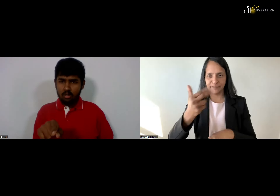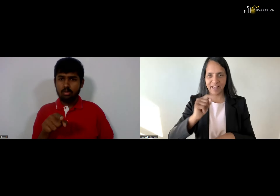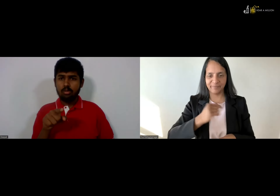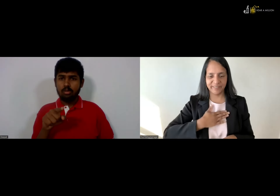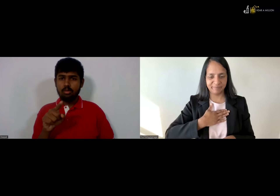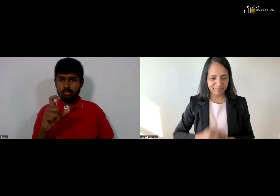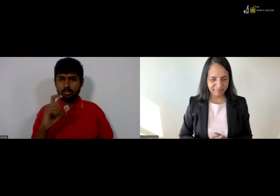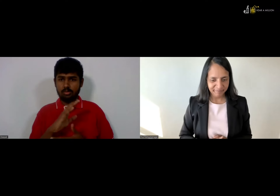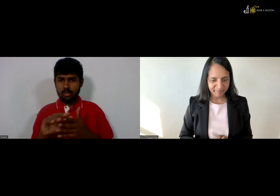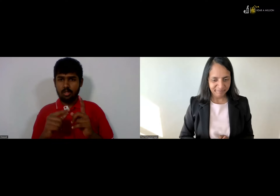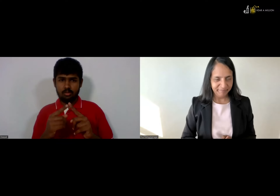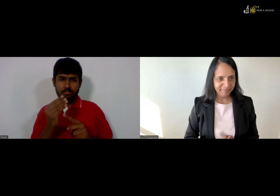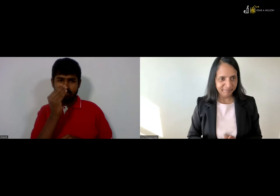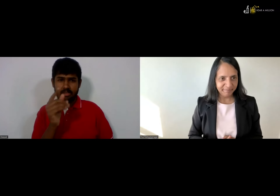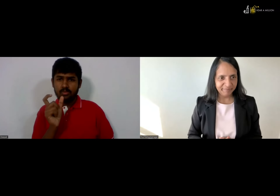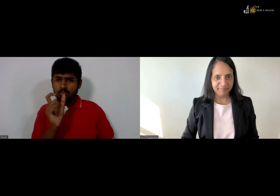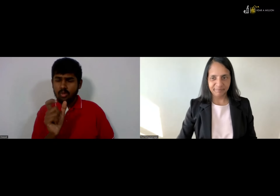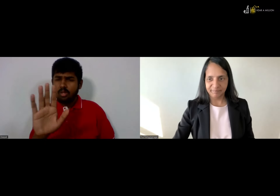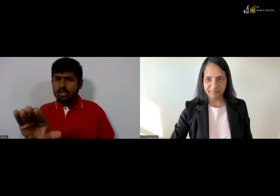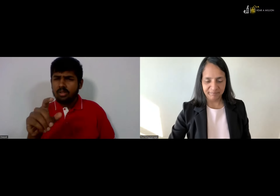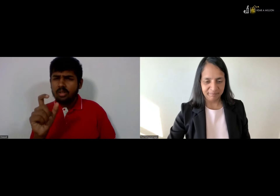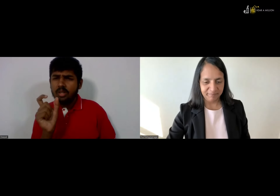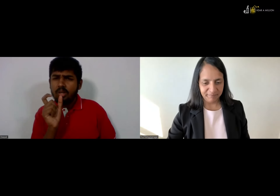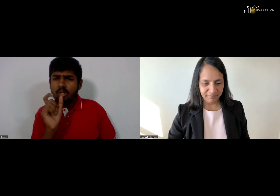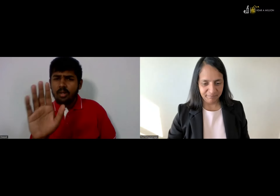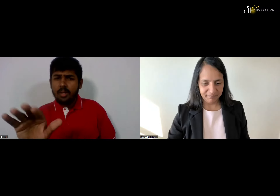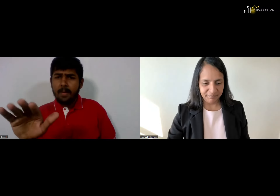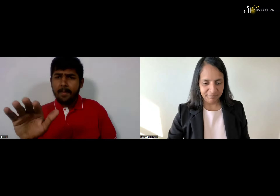your query, any word if you would like to.